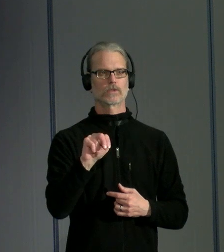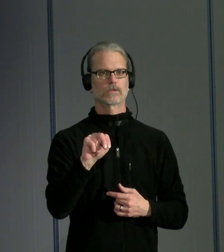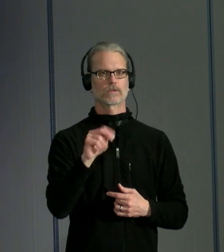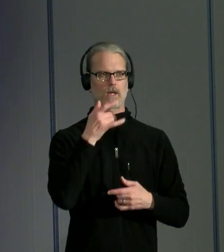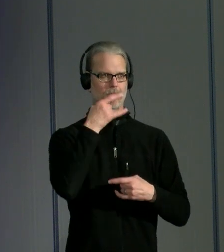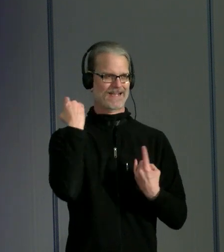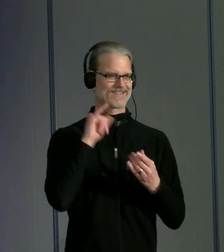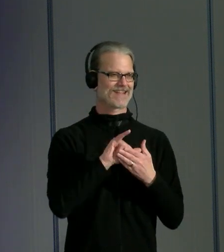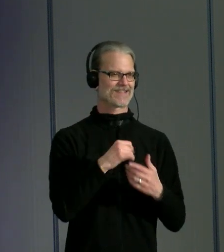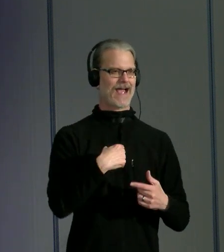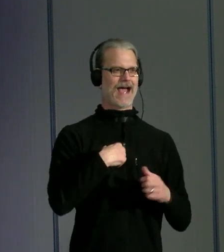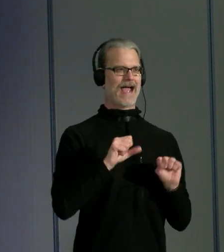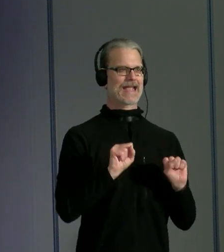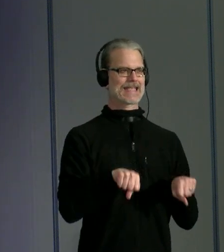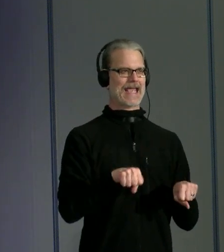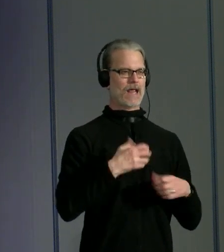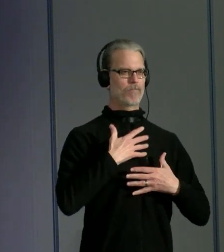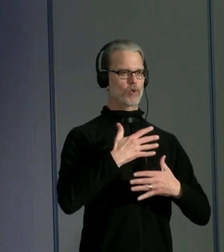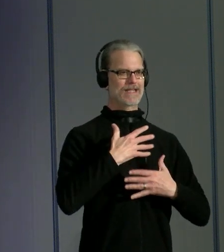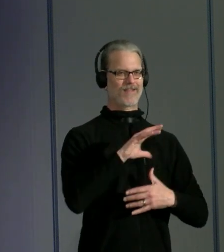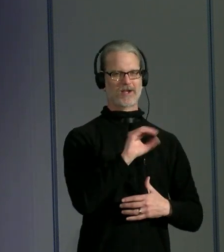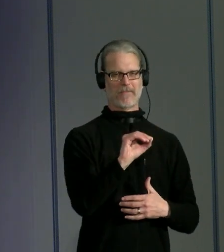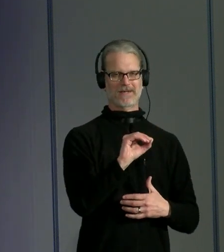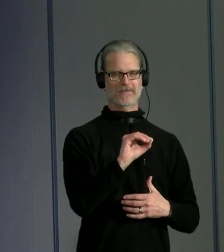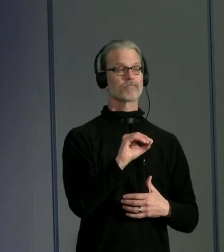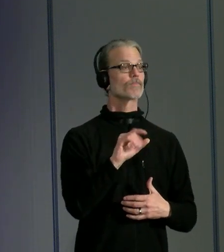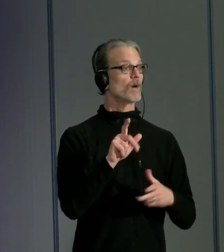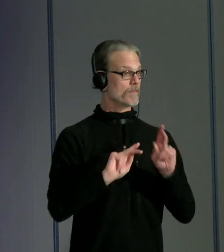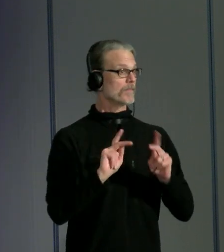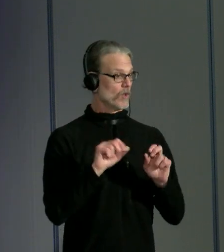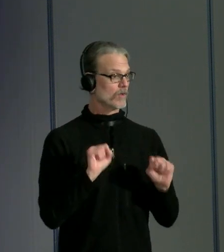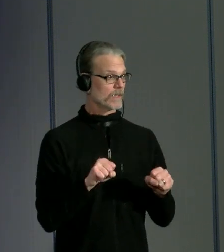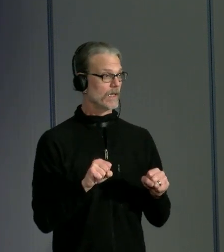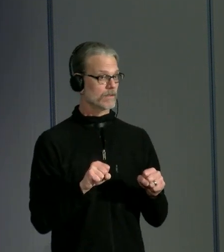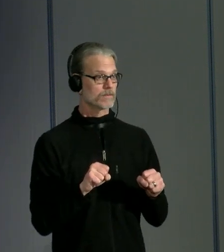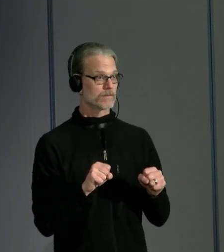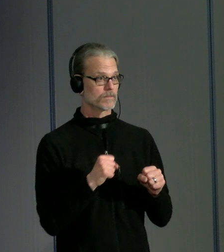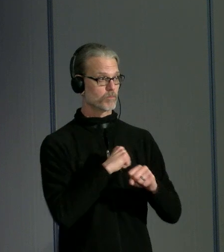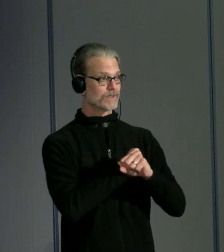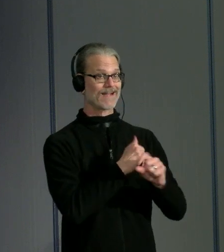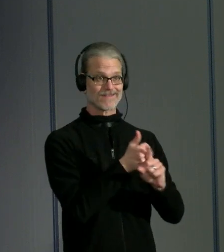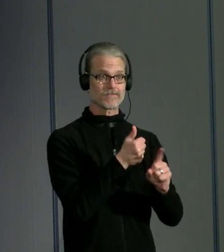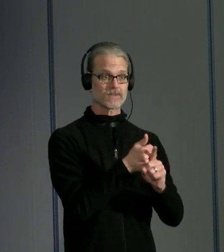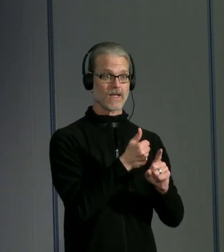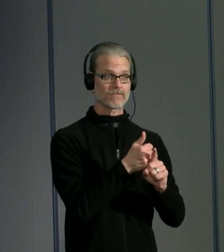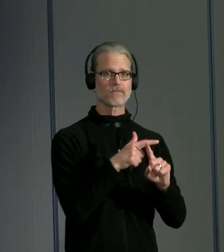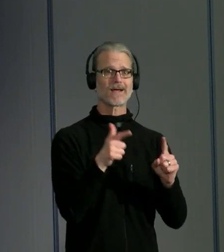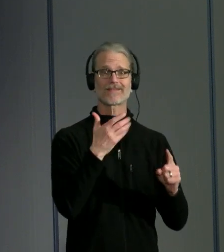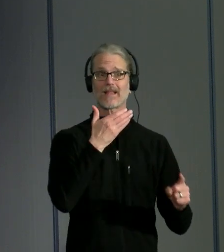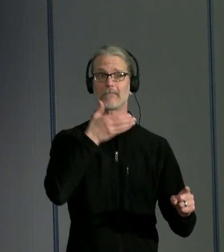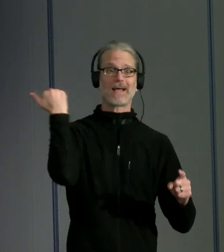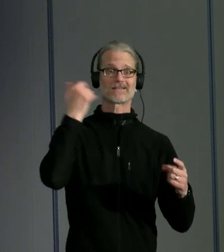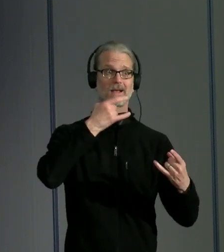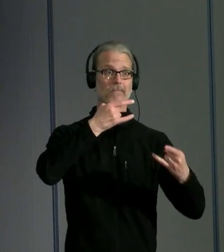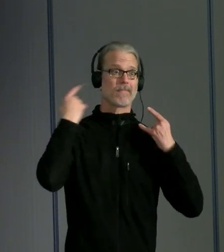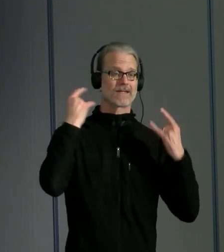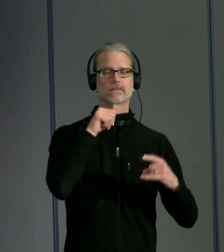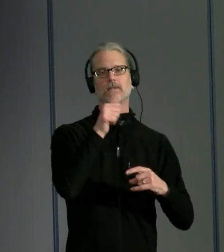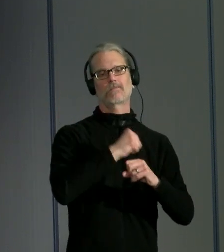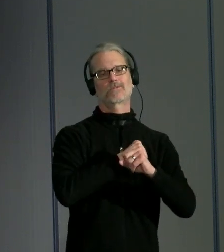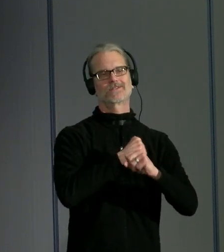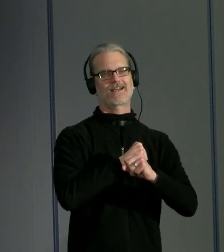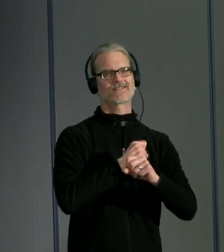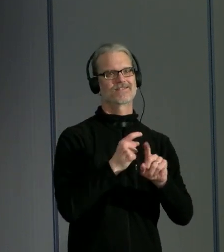Breathe mask company. So people can take some steps to protect themselves, but even the best mask won't protect